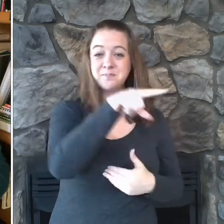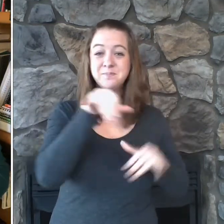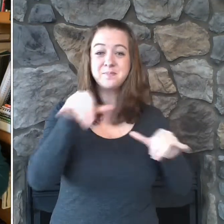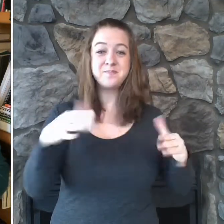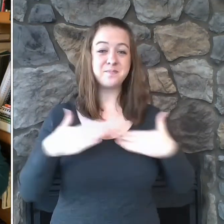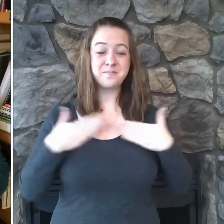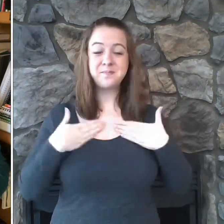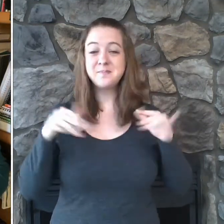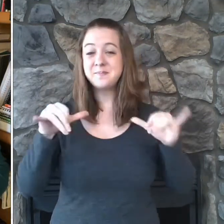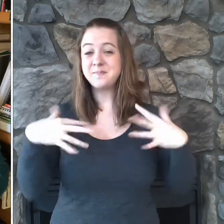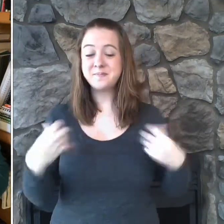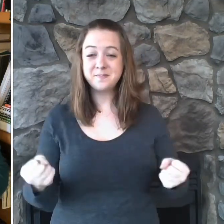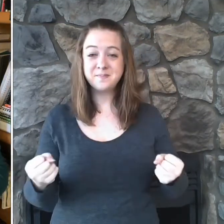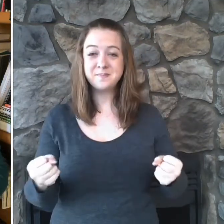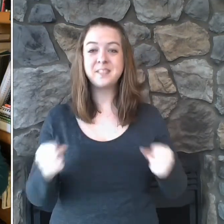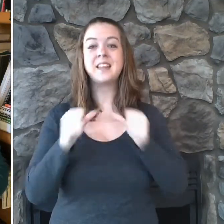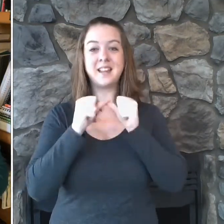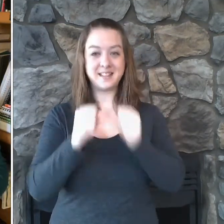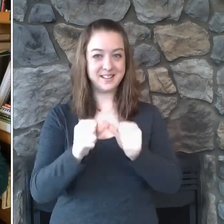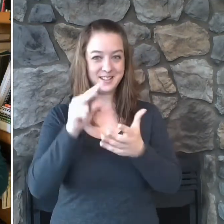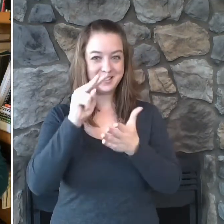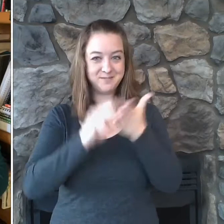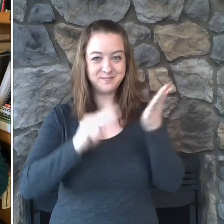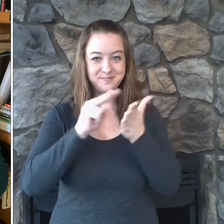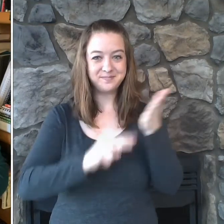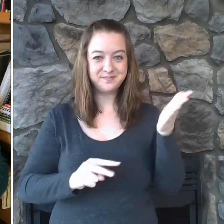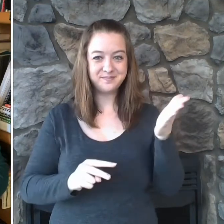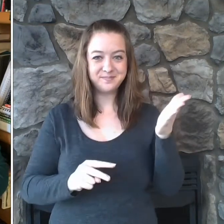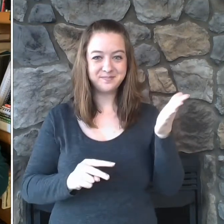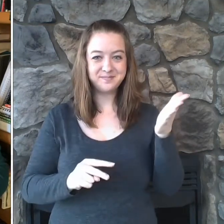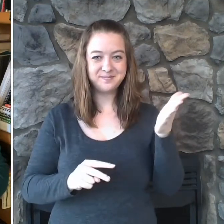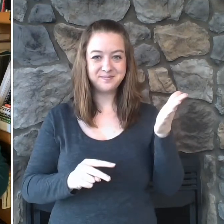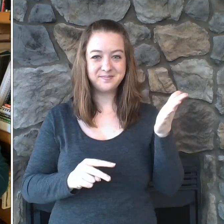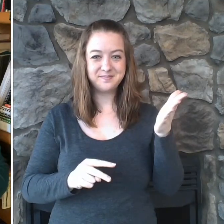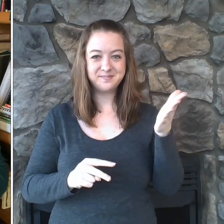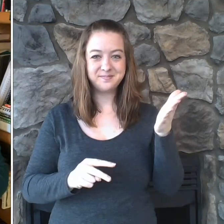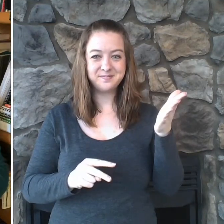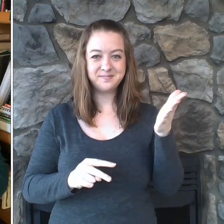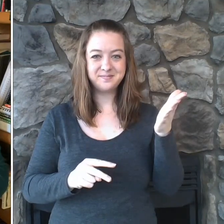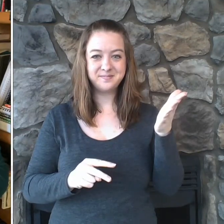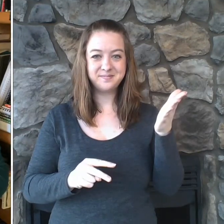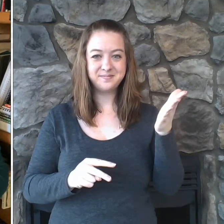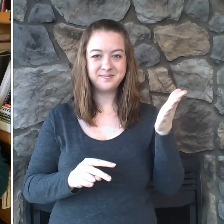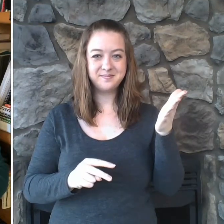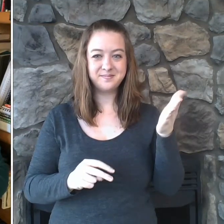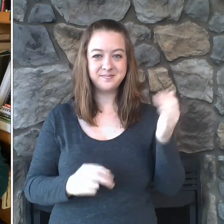you all stay happy, stay healthy, and keep reading.